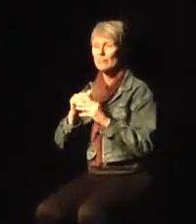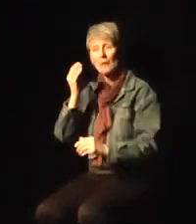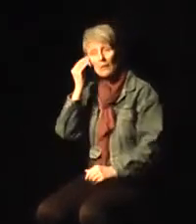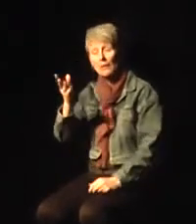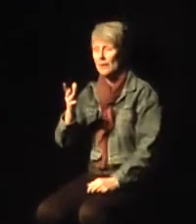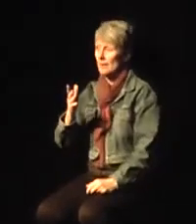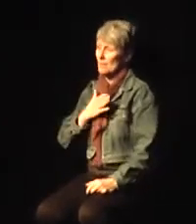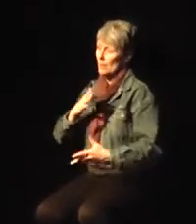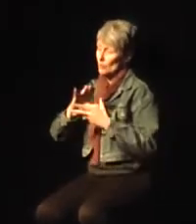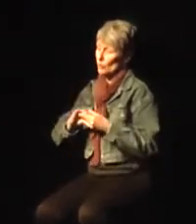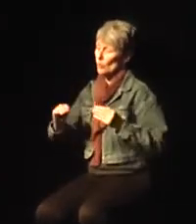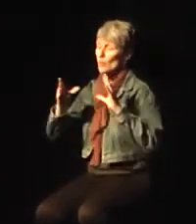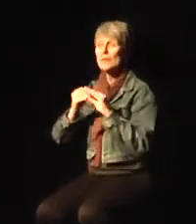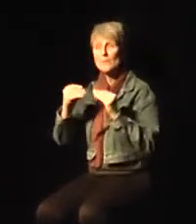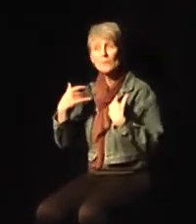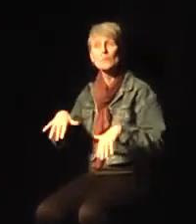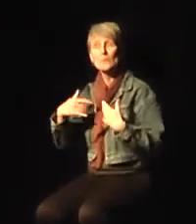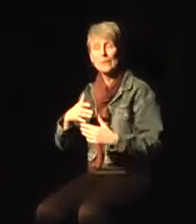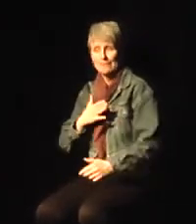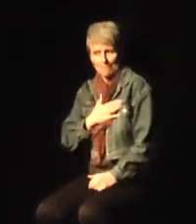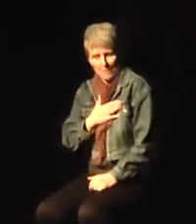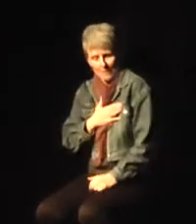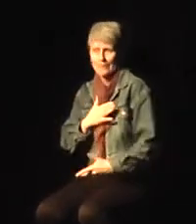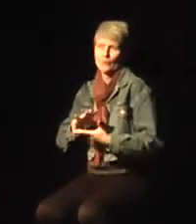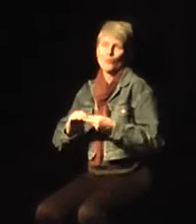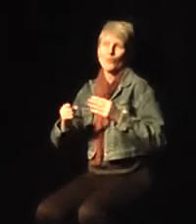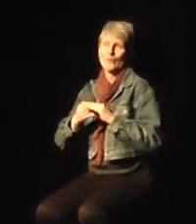share is personal, and I've never spoken.